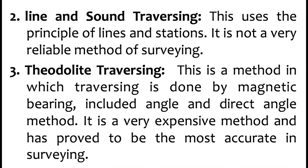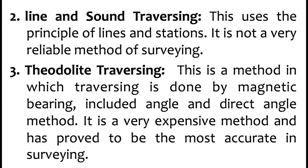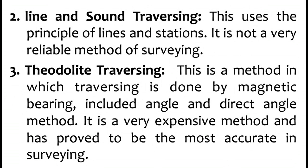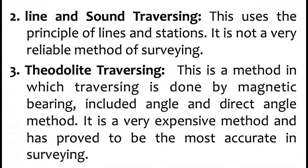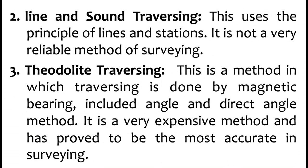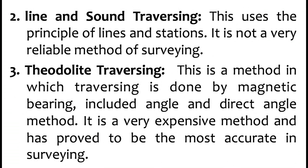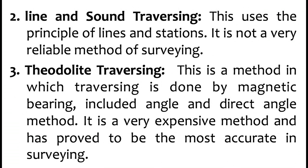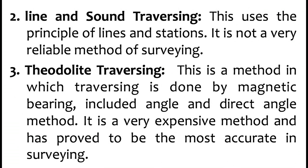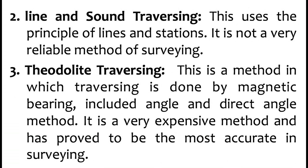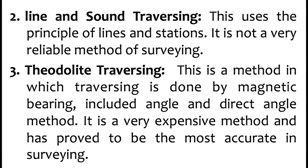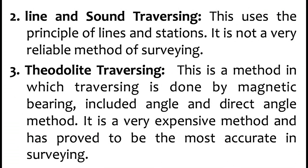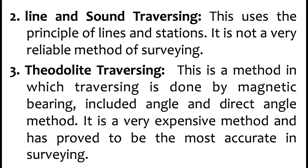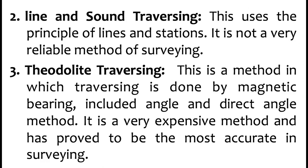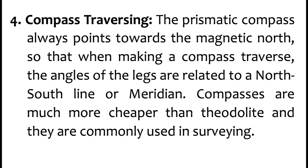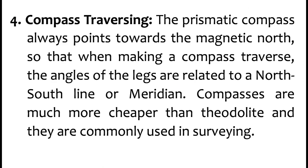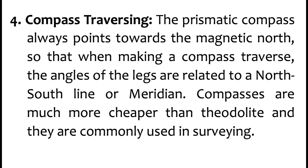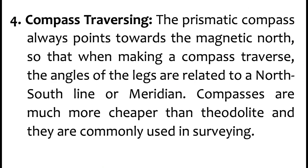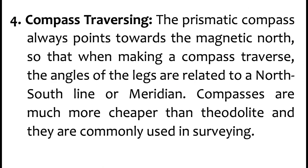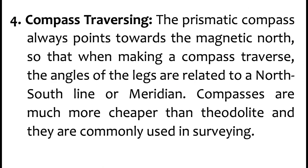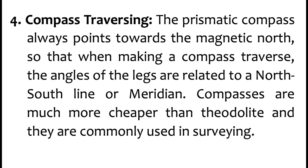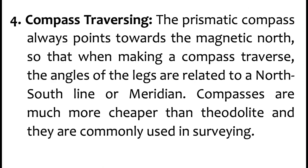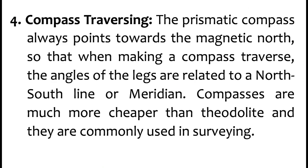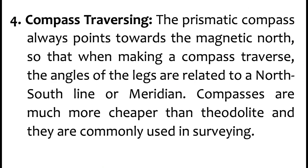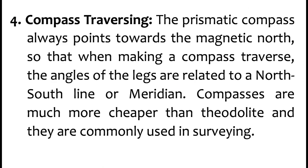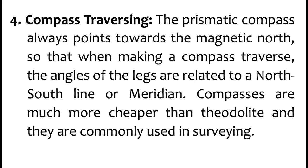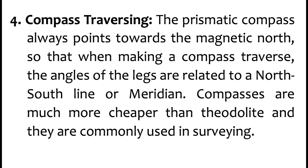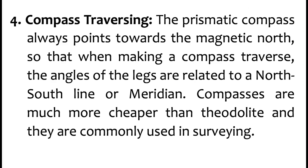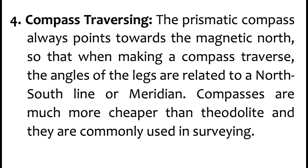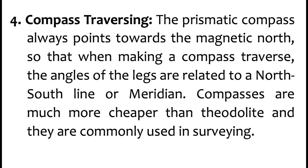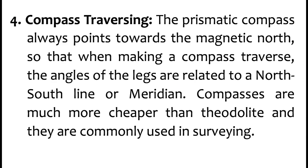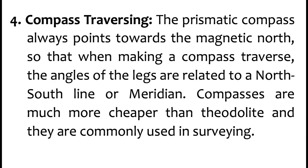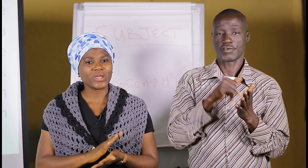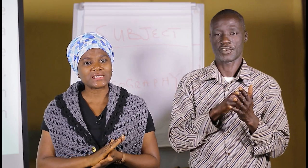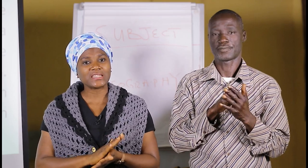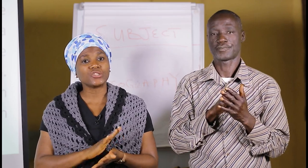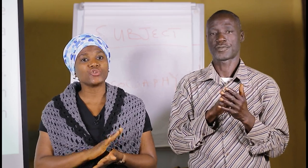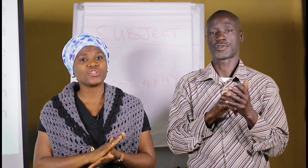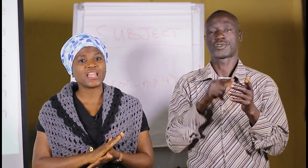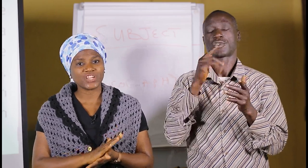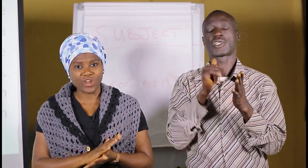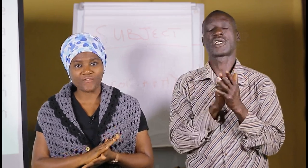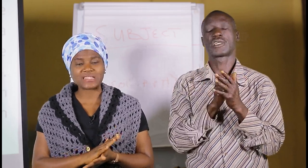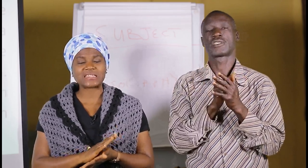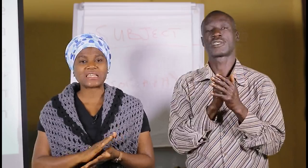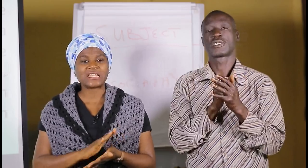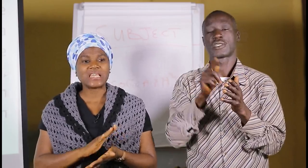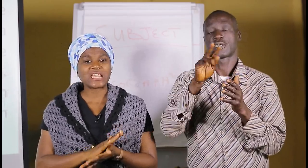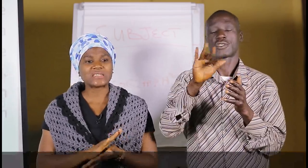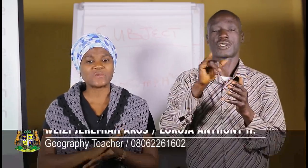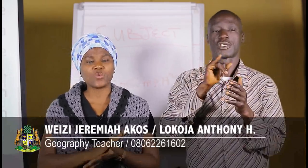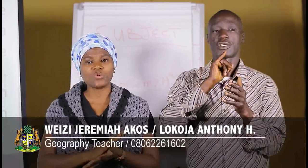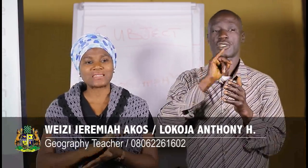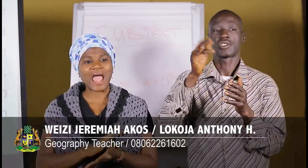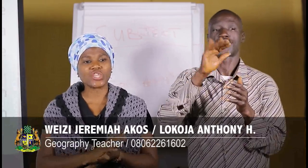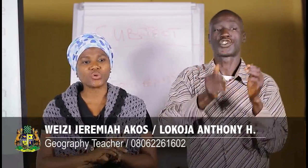traversing, theodolite traversing, and the compass traversing. We said the theodolite traversing